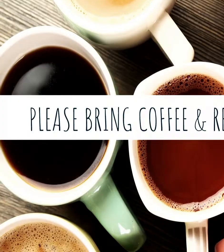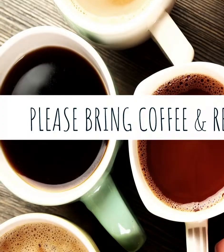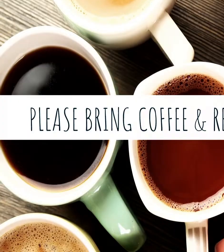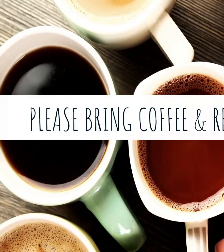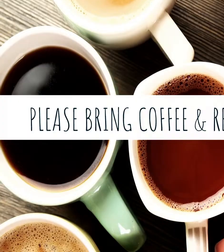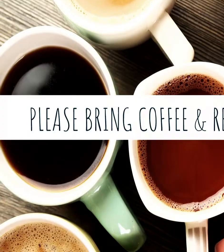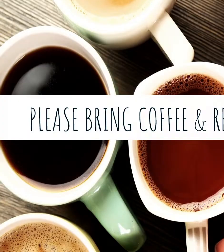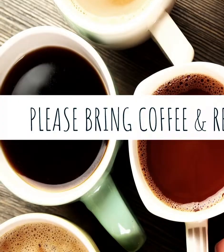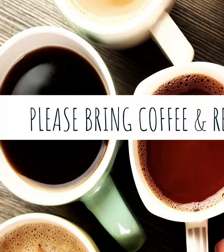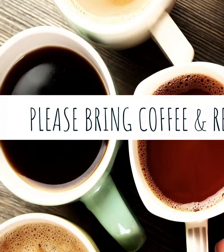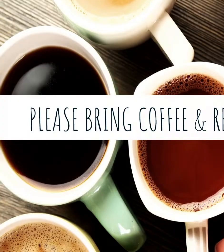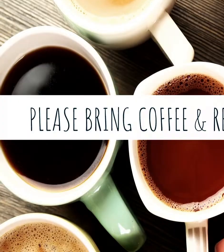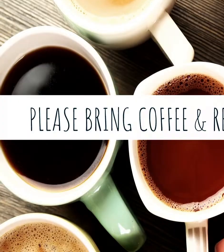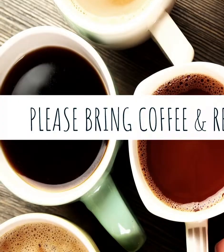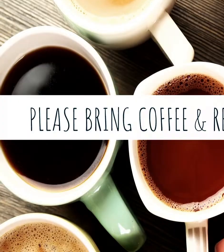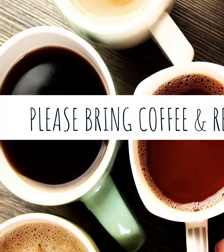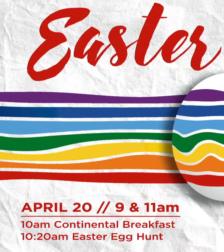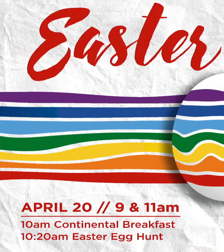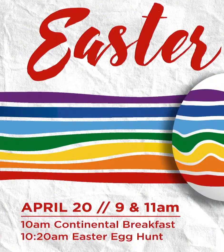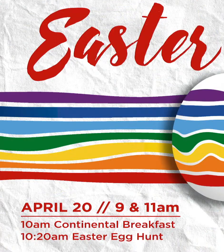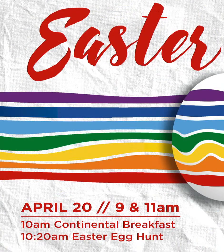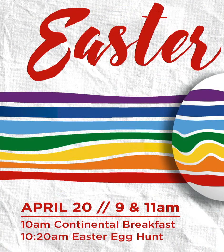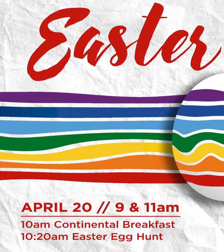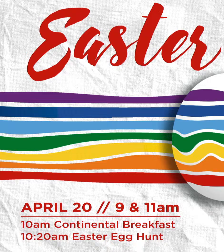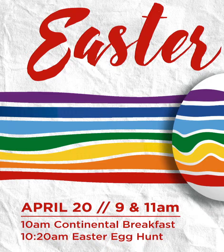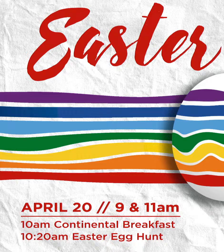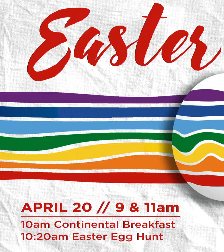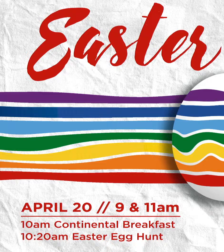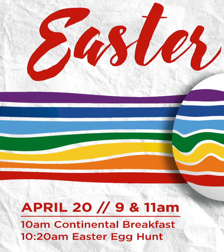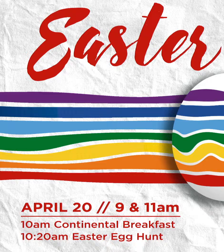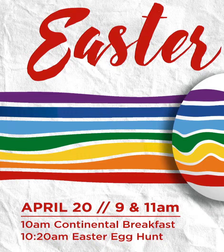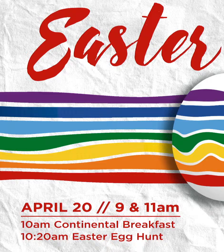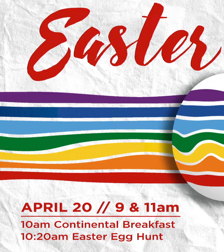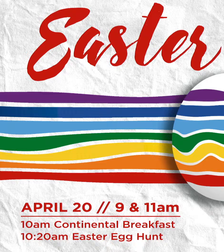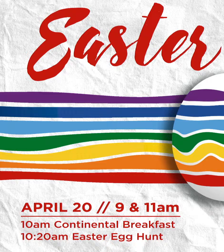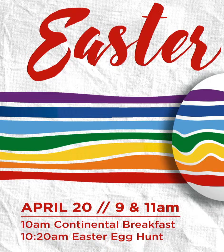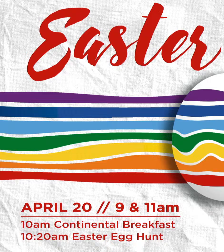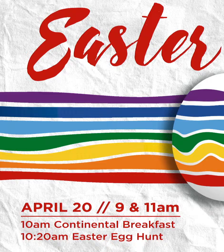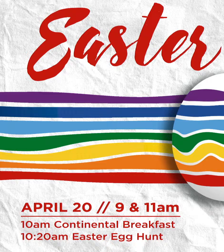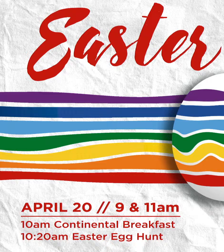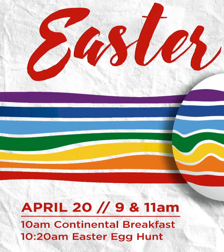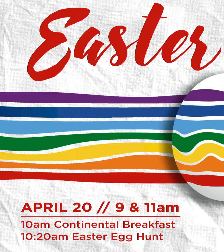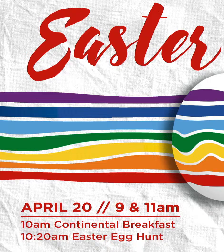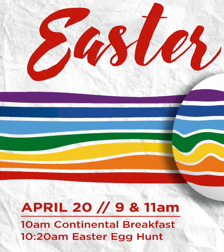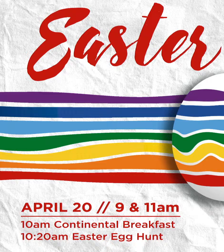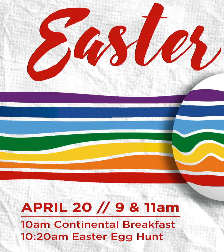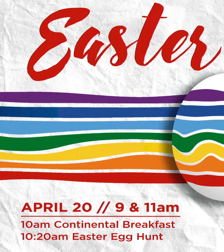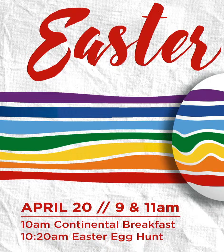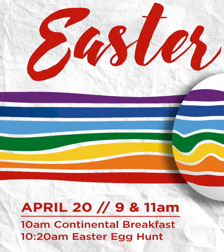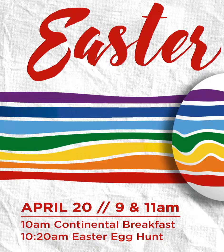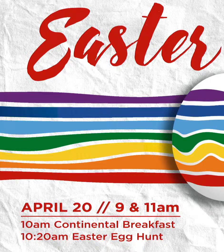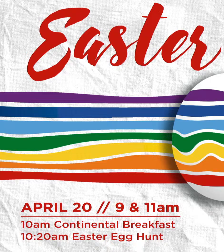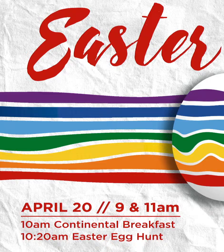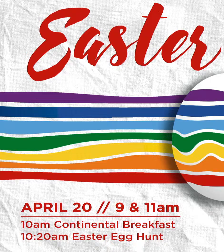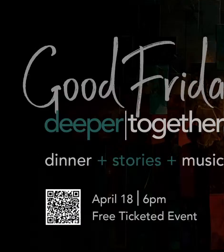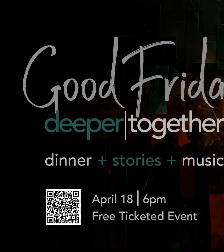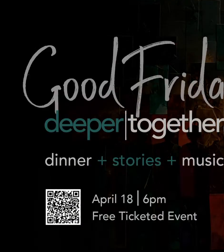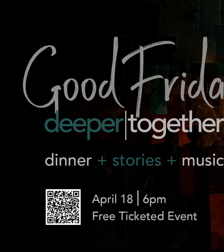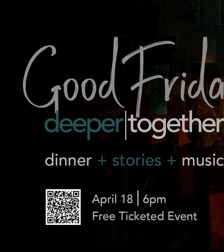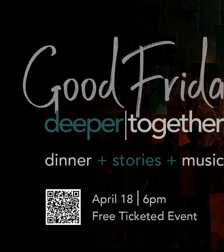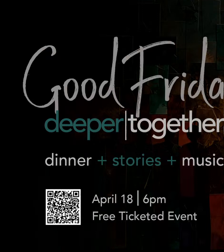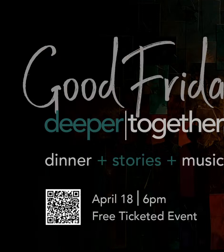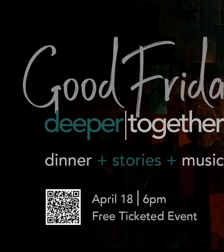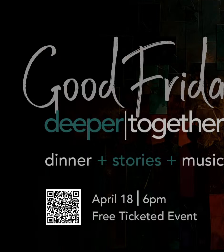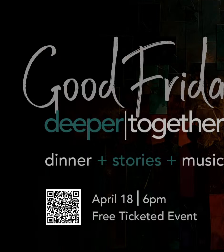Take it back to the sun went down on the northwest side of town. It was a light sky fire, all